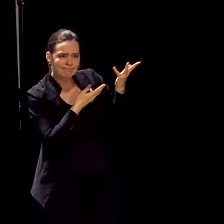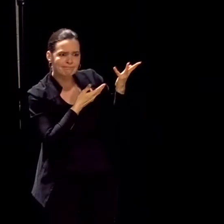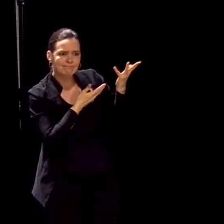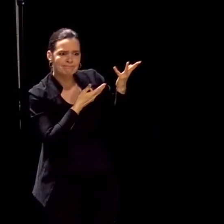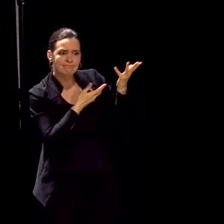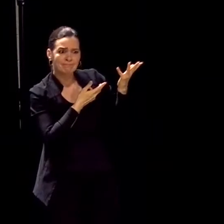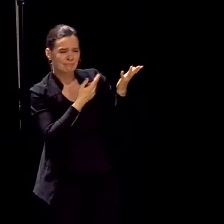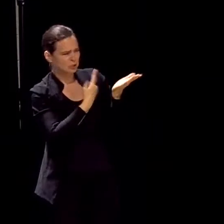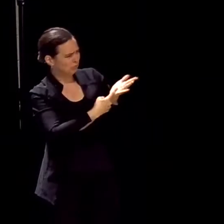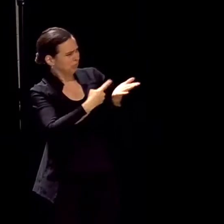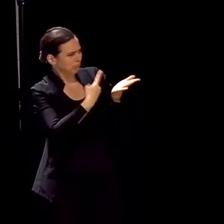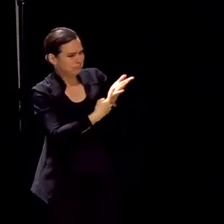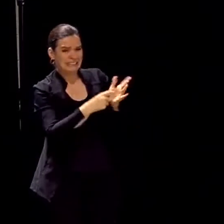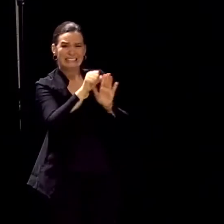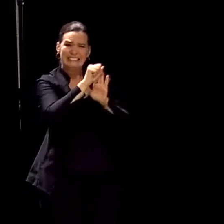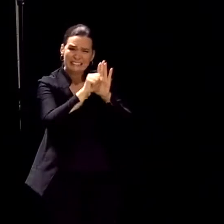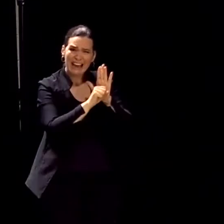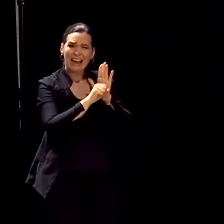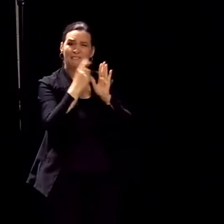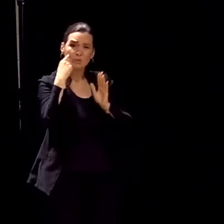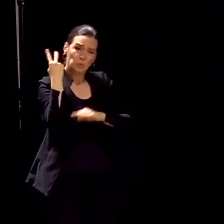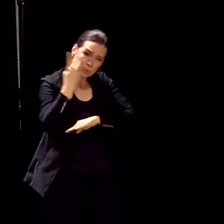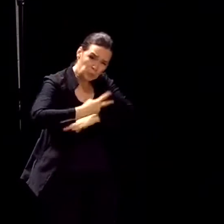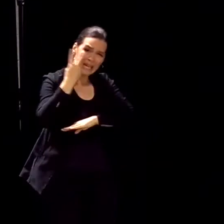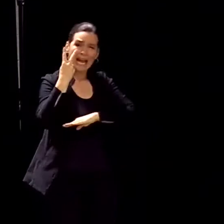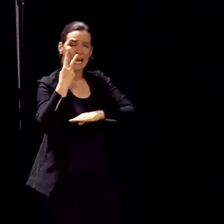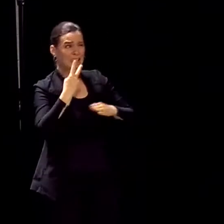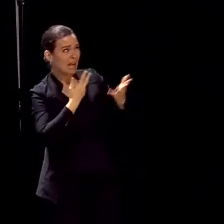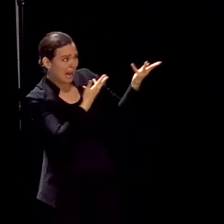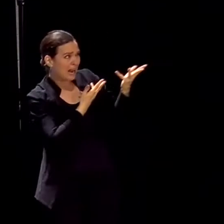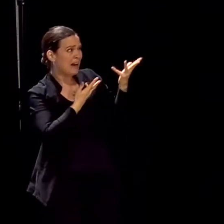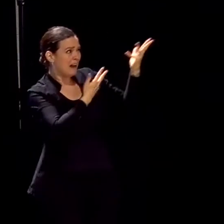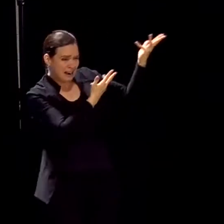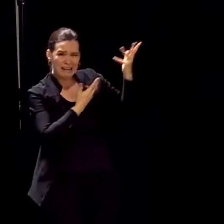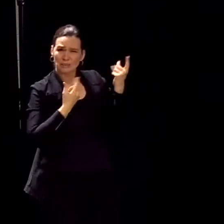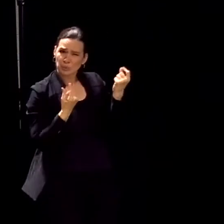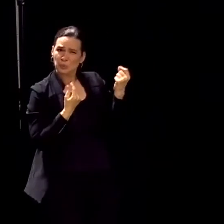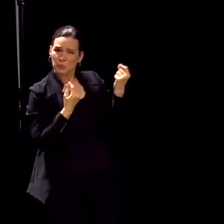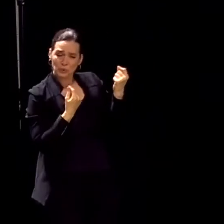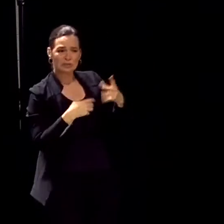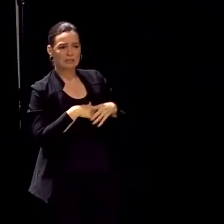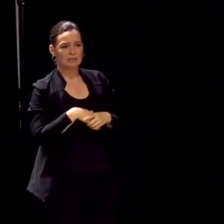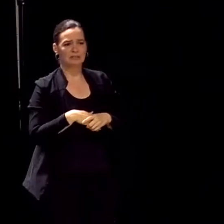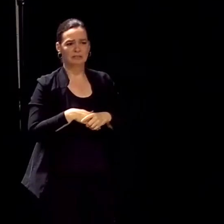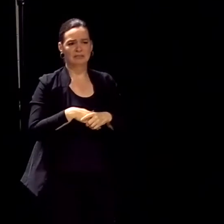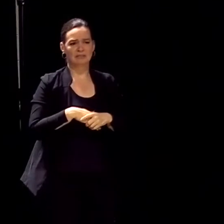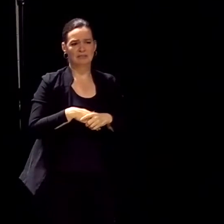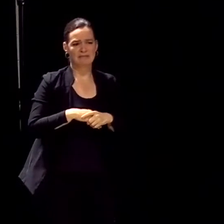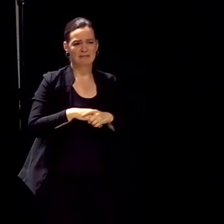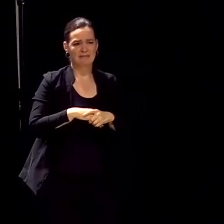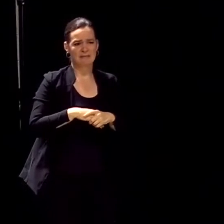We're going to do the things anyways that we think will help drive better outcomes.